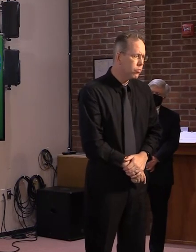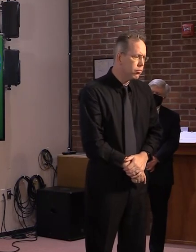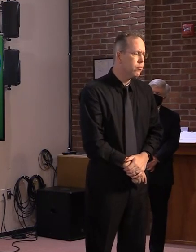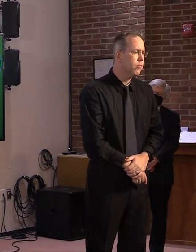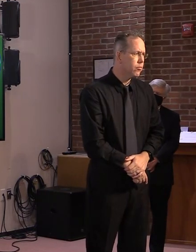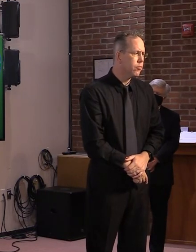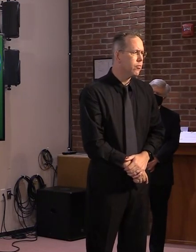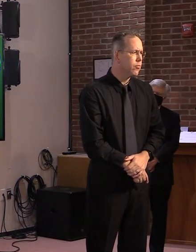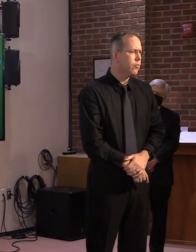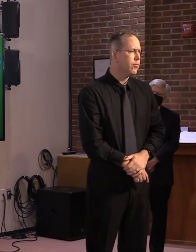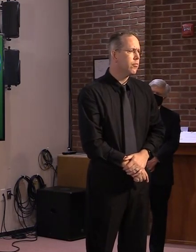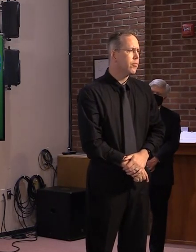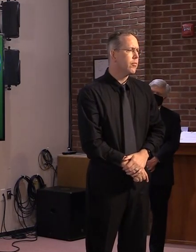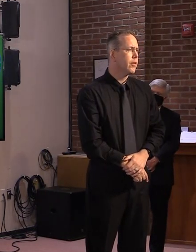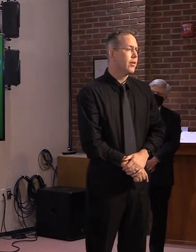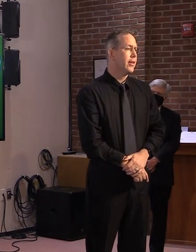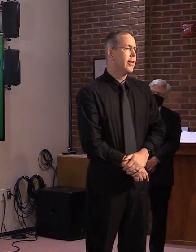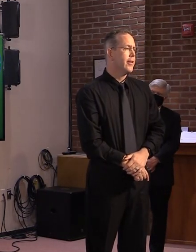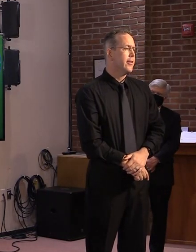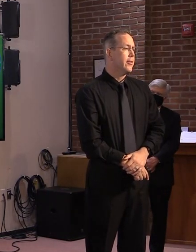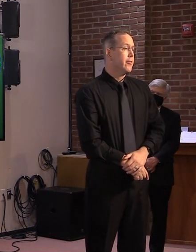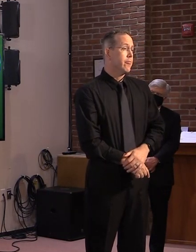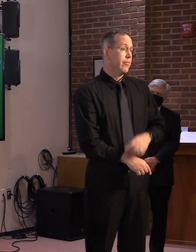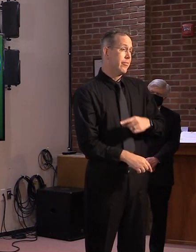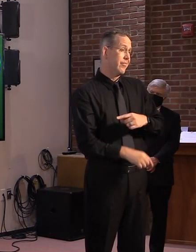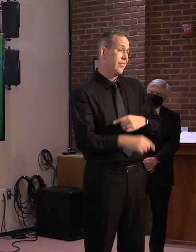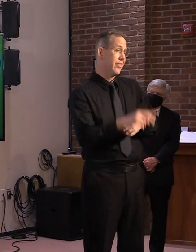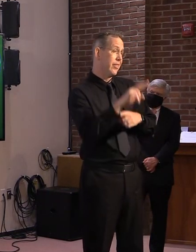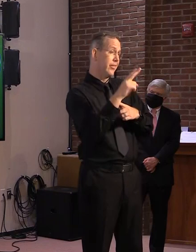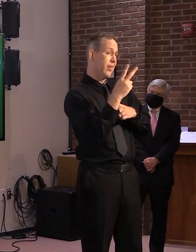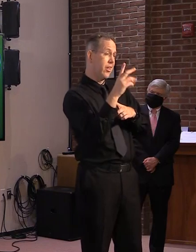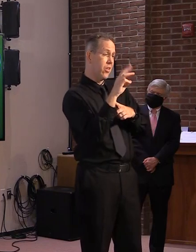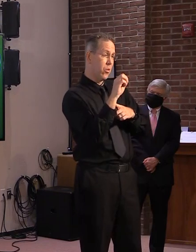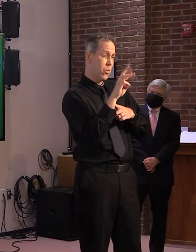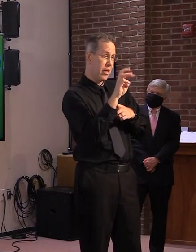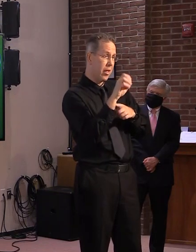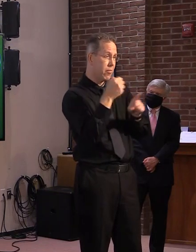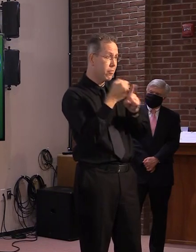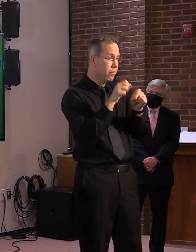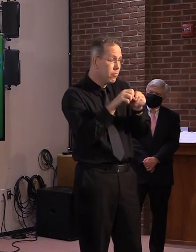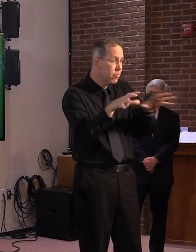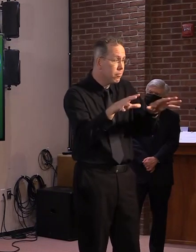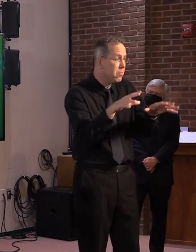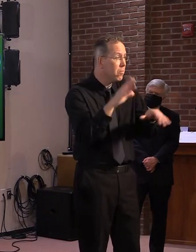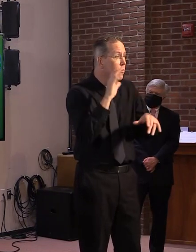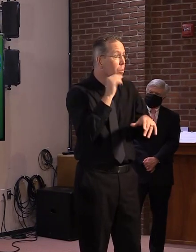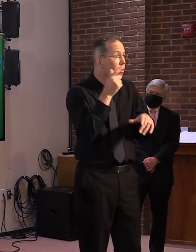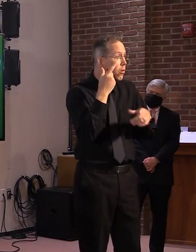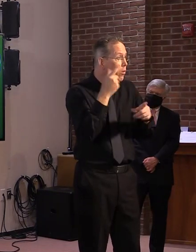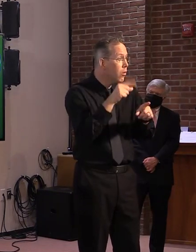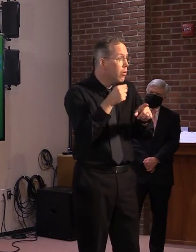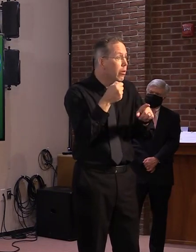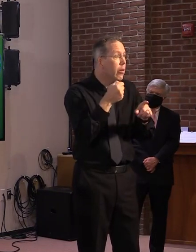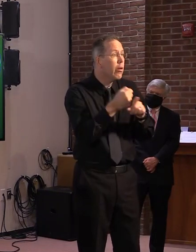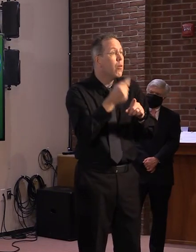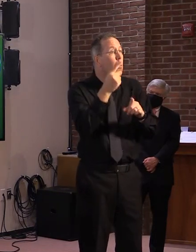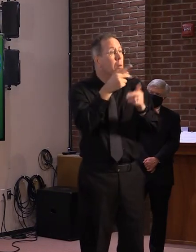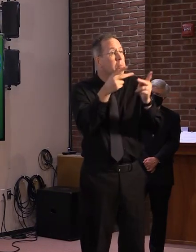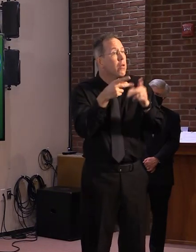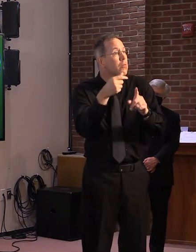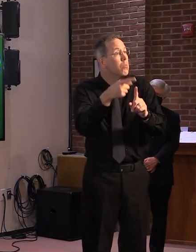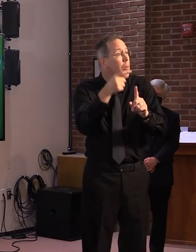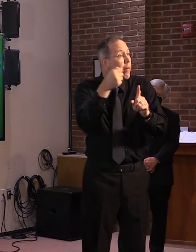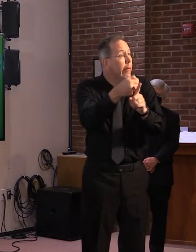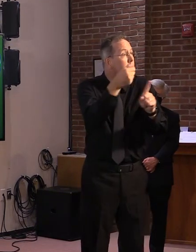across the broader Vermont population. I wouldn't think it would just spark in one particular place. We have a